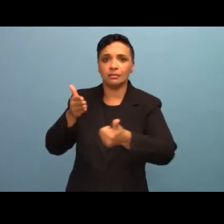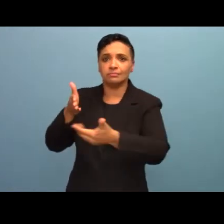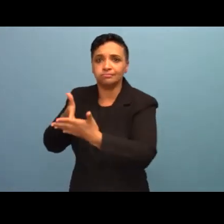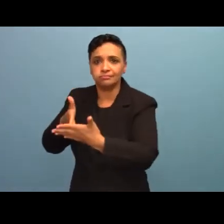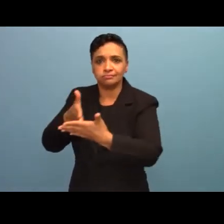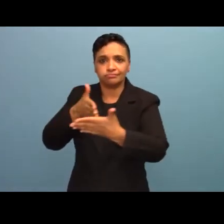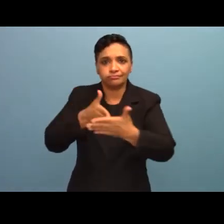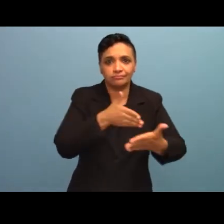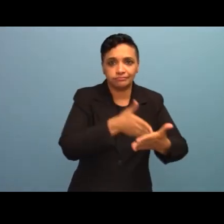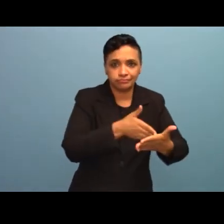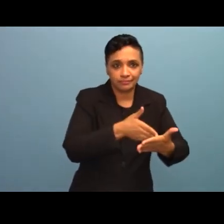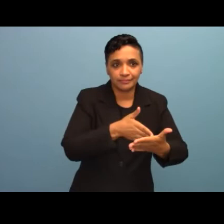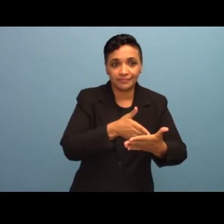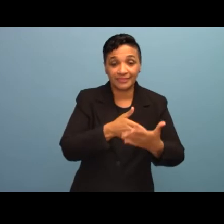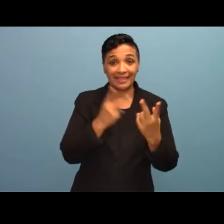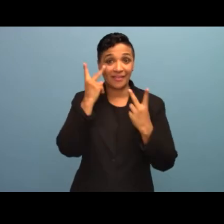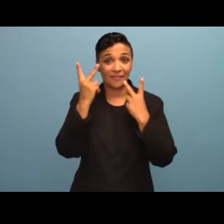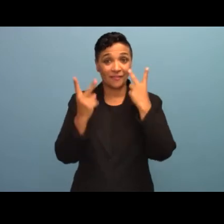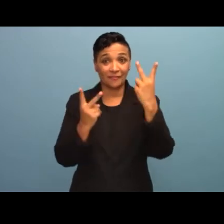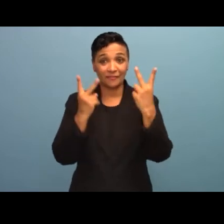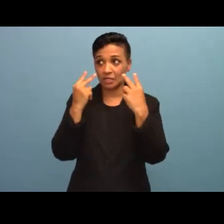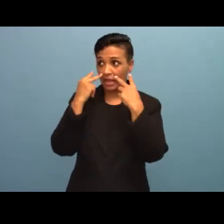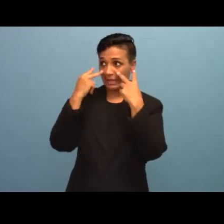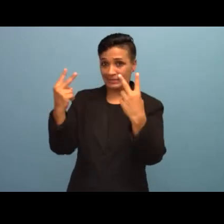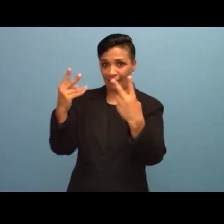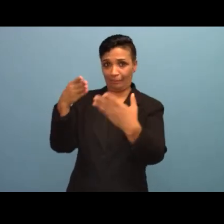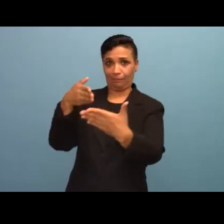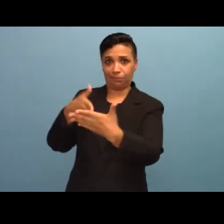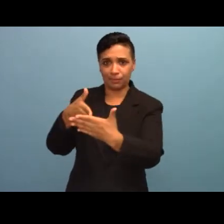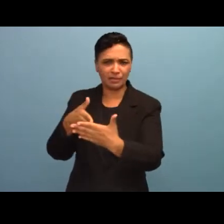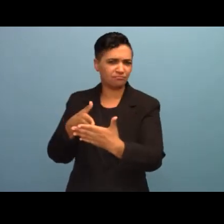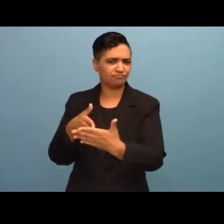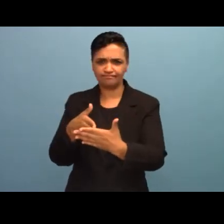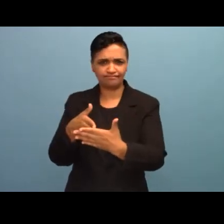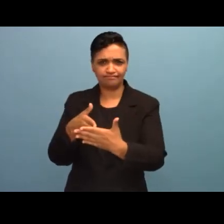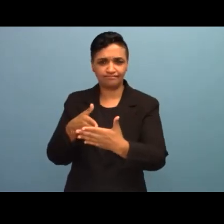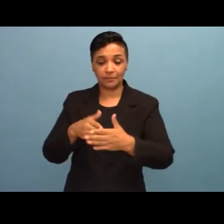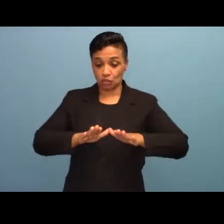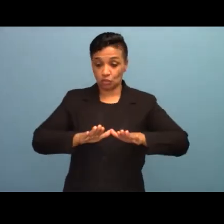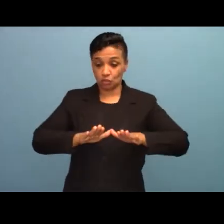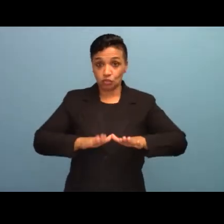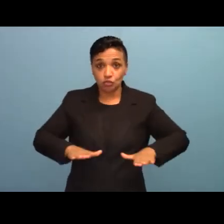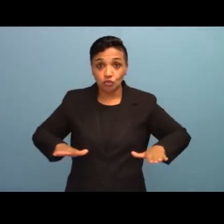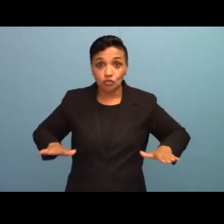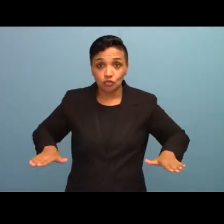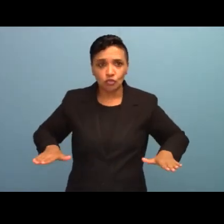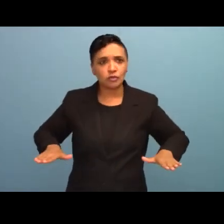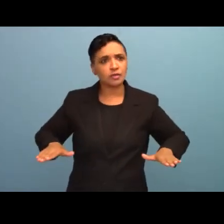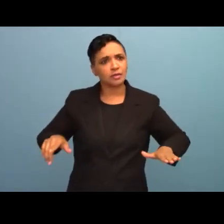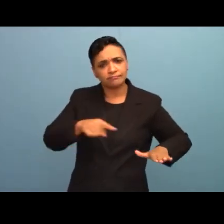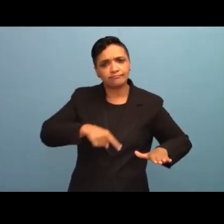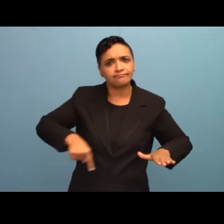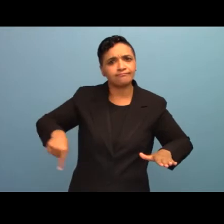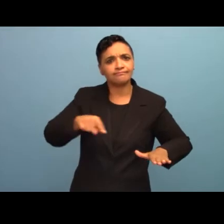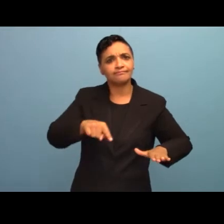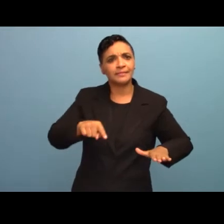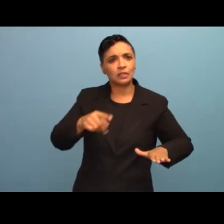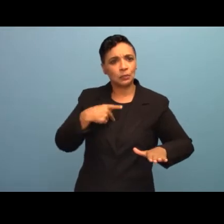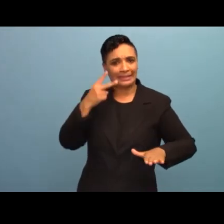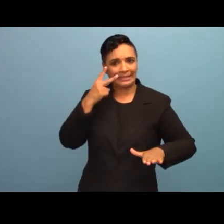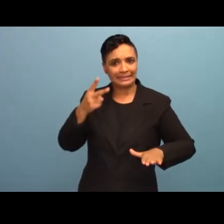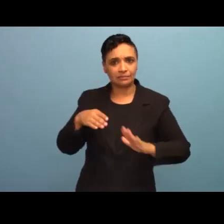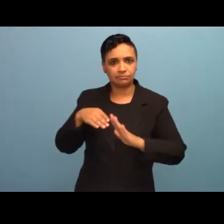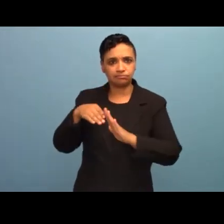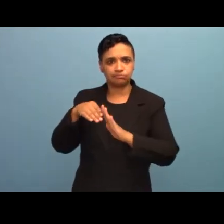loss should not be one. Studies show that children are experiencing worsening vision at a faster than expected rate,